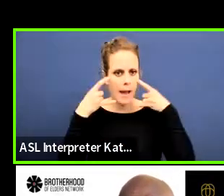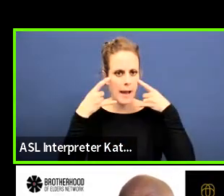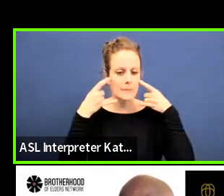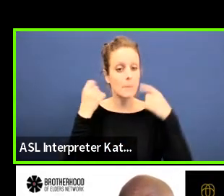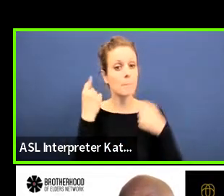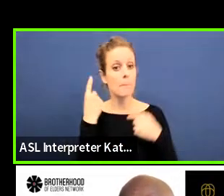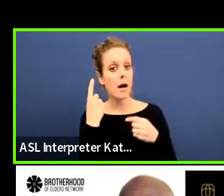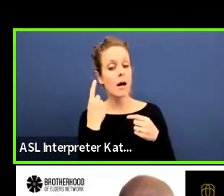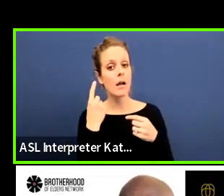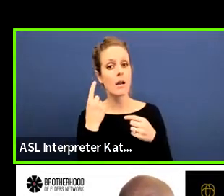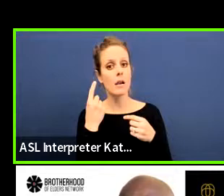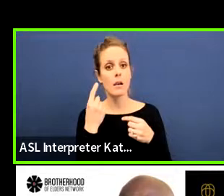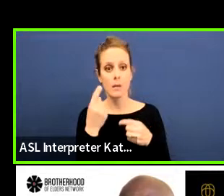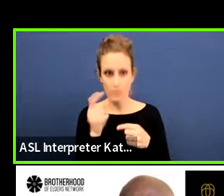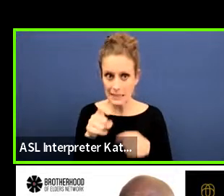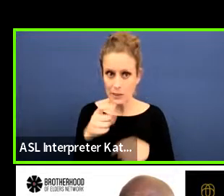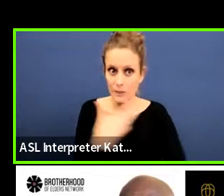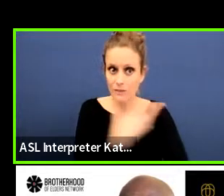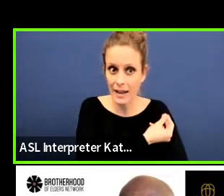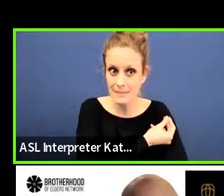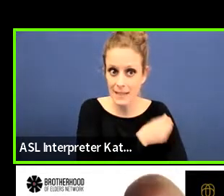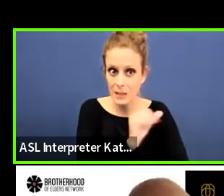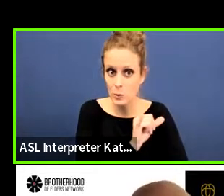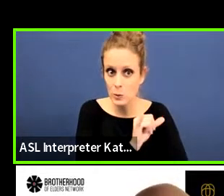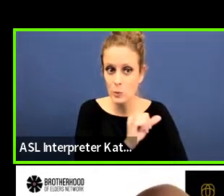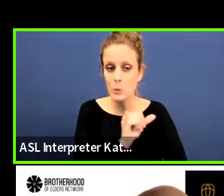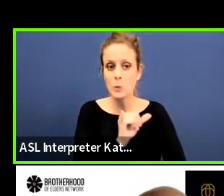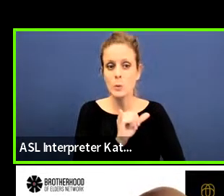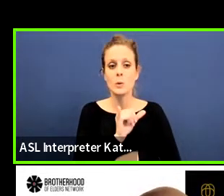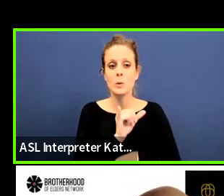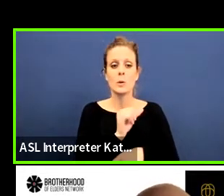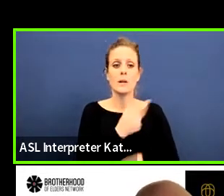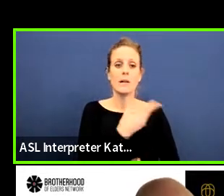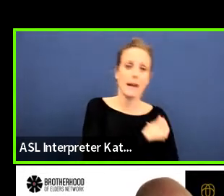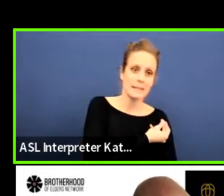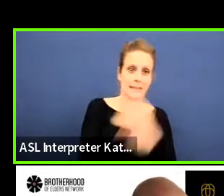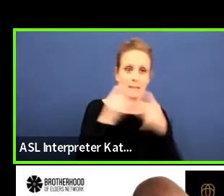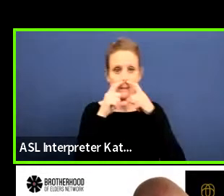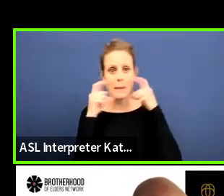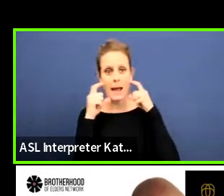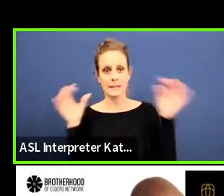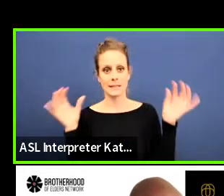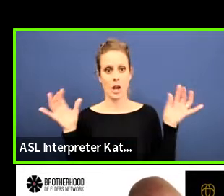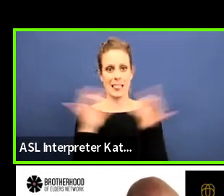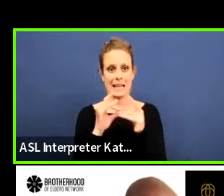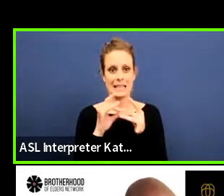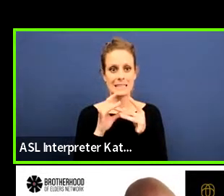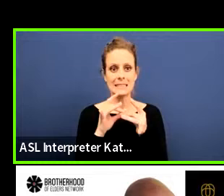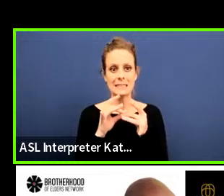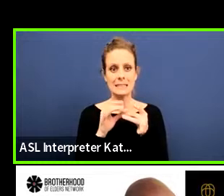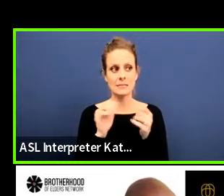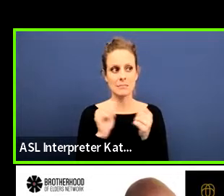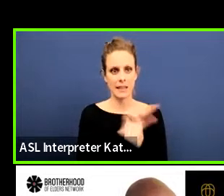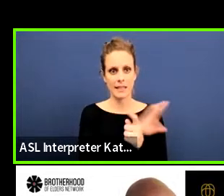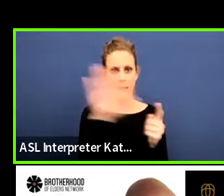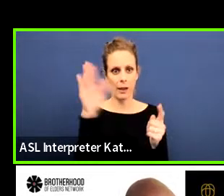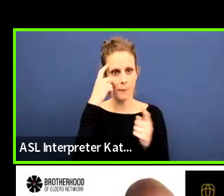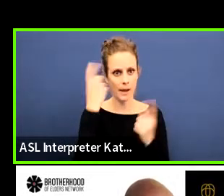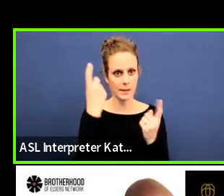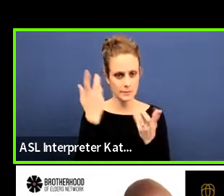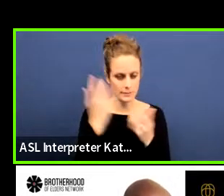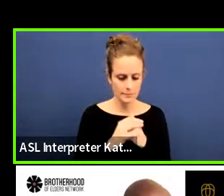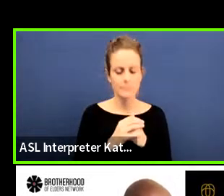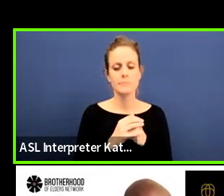about the need to get vaccinated, and seeing that there's a link between those two things in folks' mind. And then